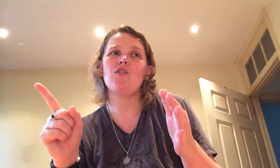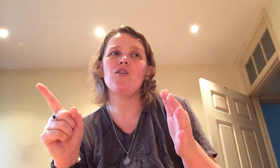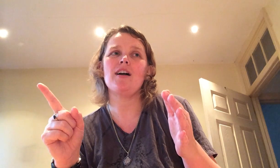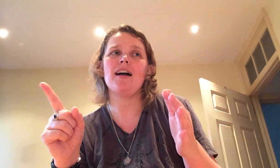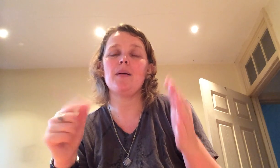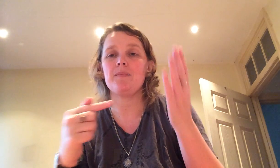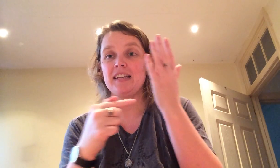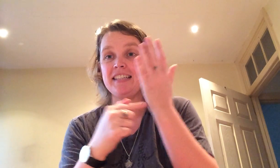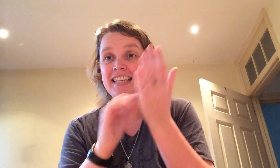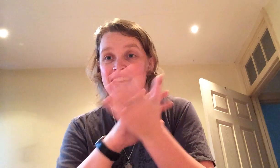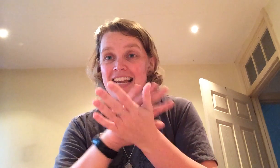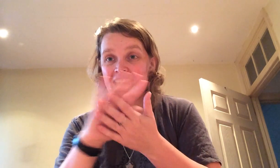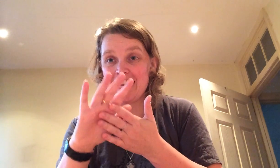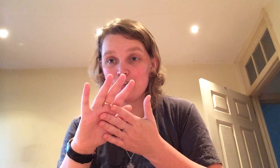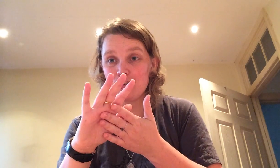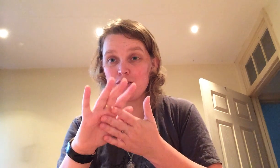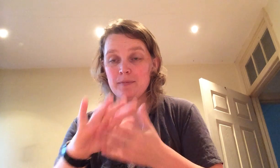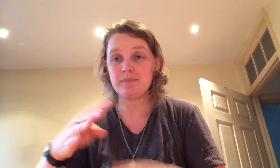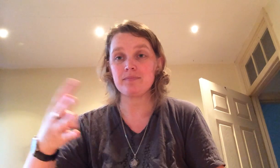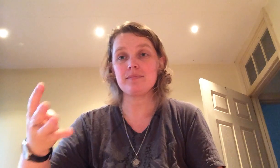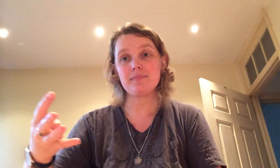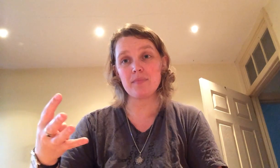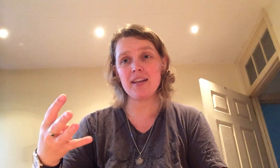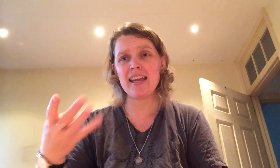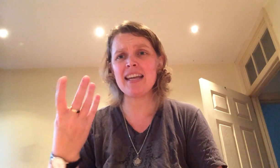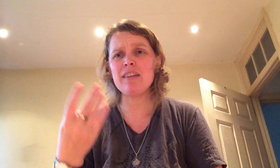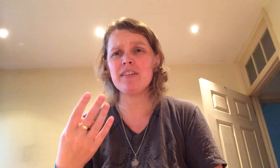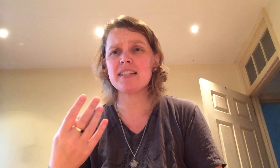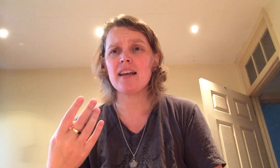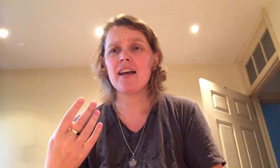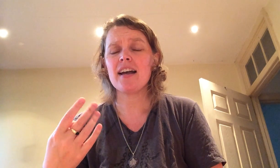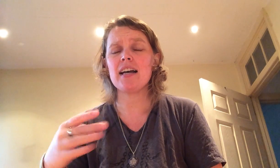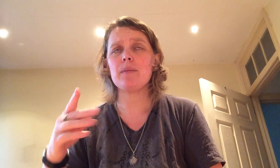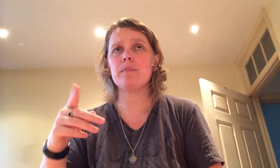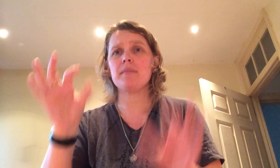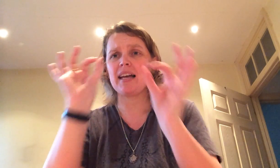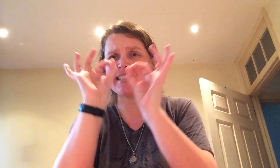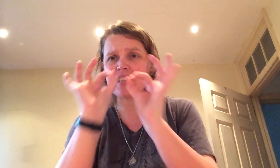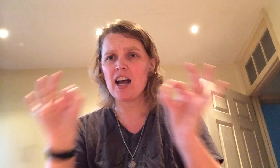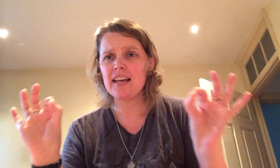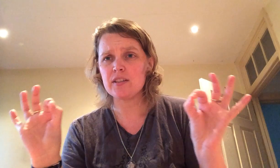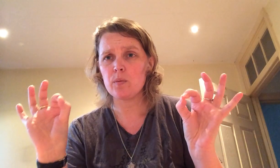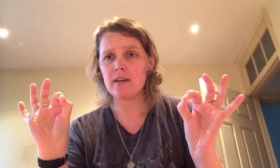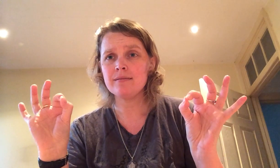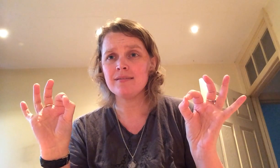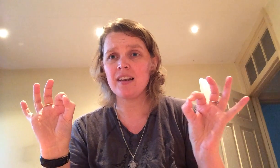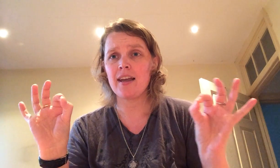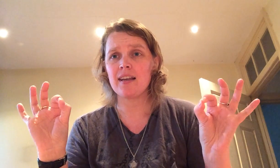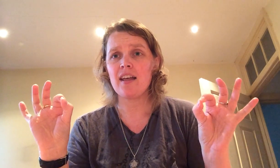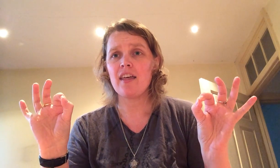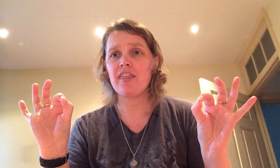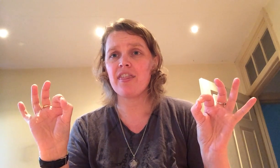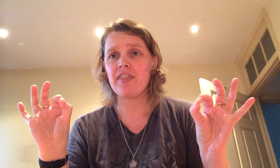For TH, okay, if it's a silent one like